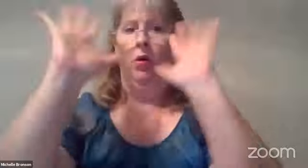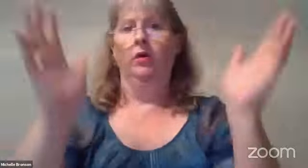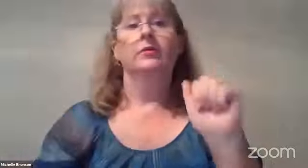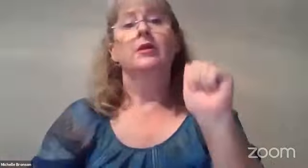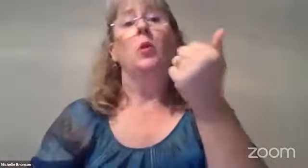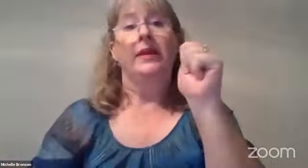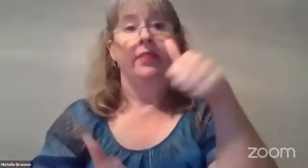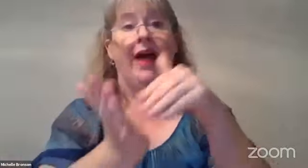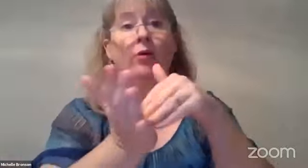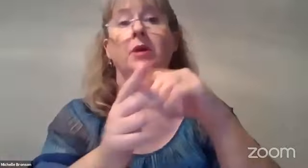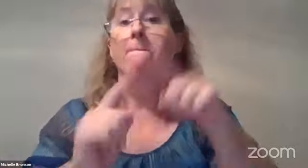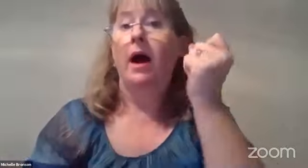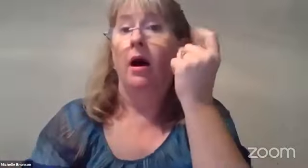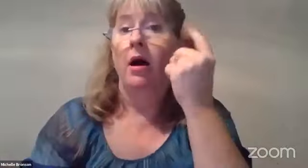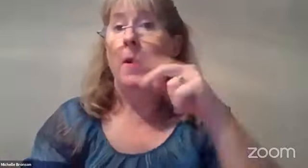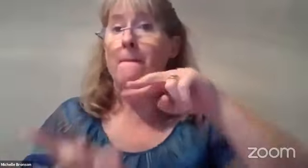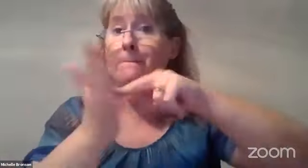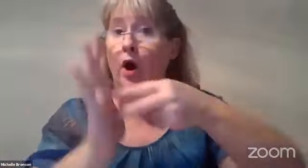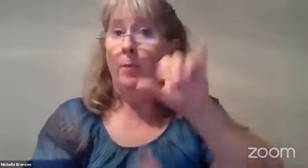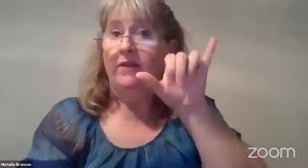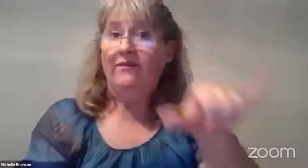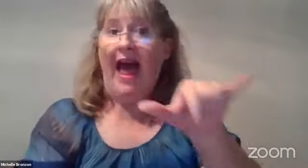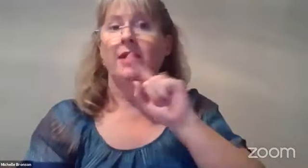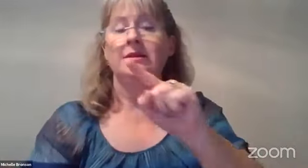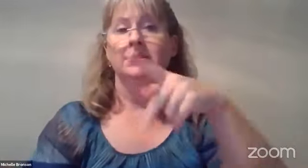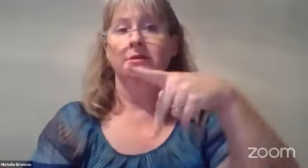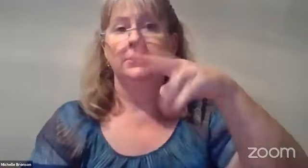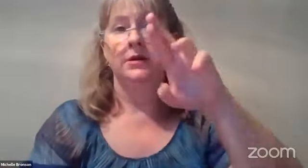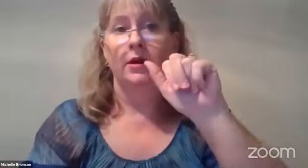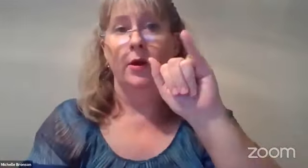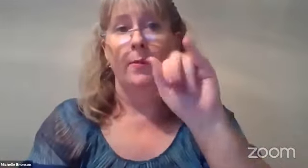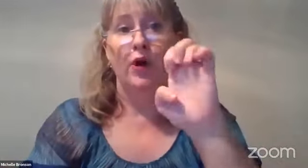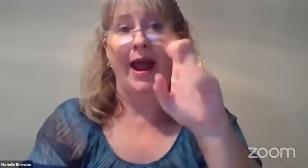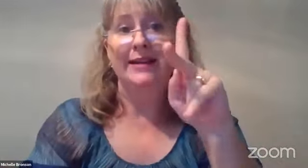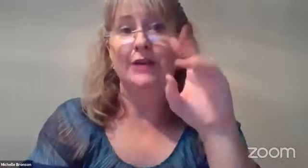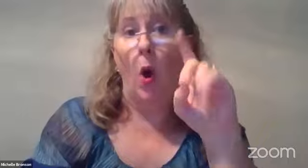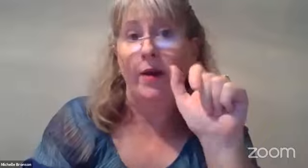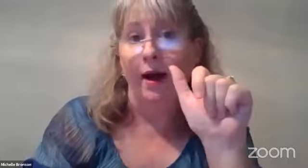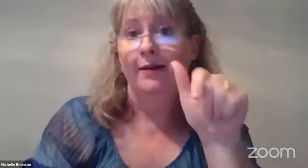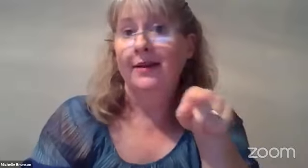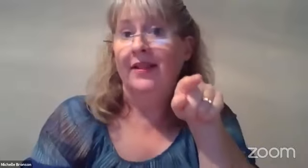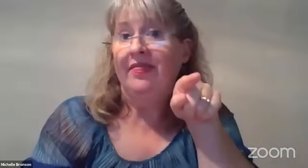I think it's 5,000, 5,000 or 10,000, 10,000. I don't remember exactly, but that funding is